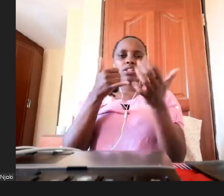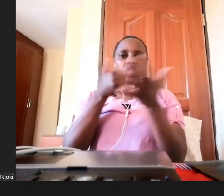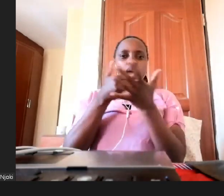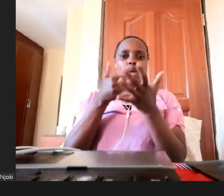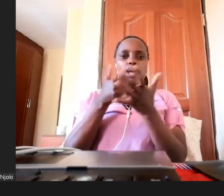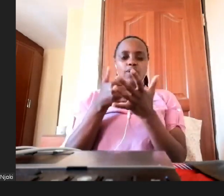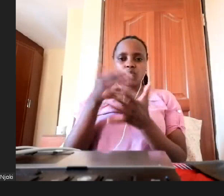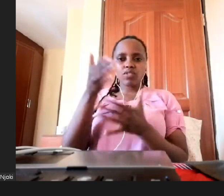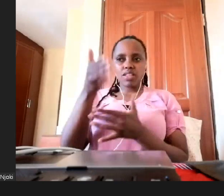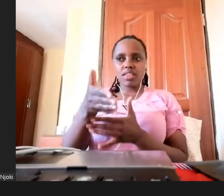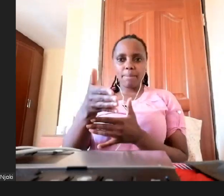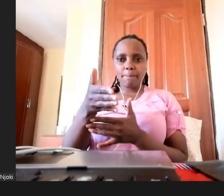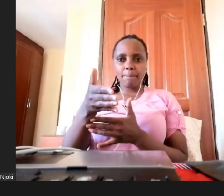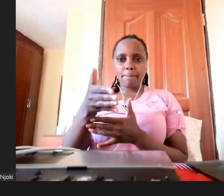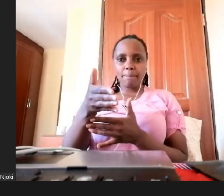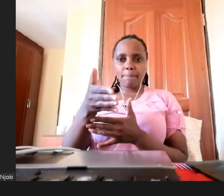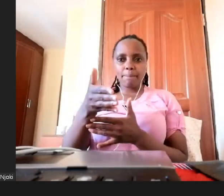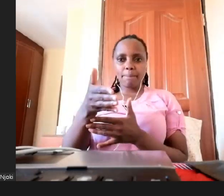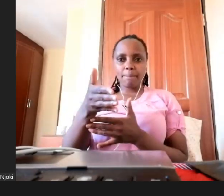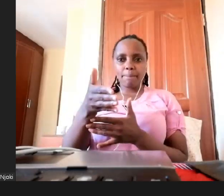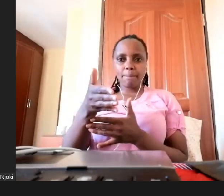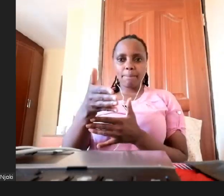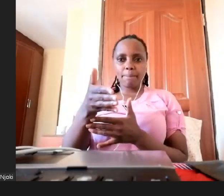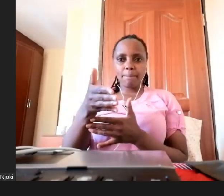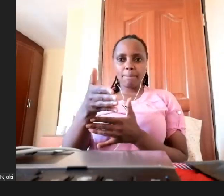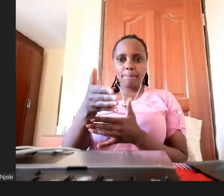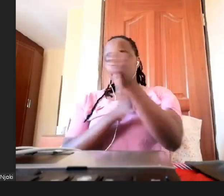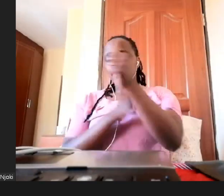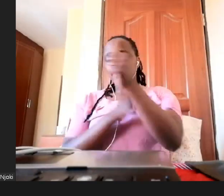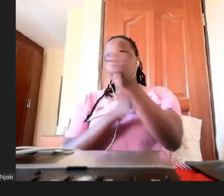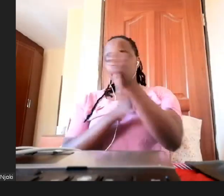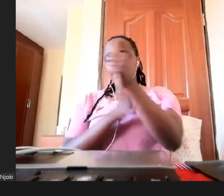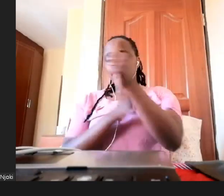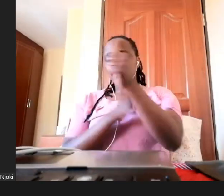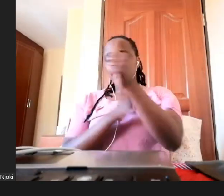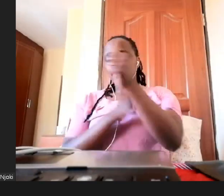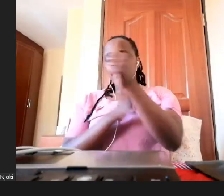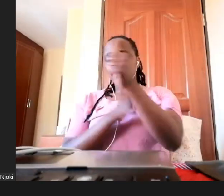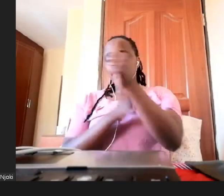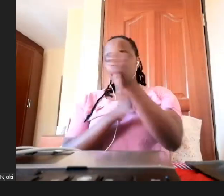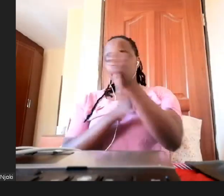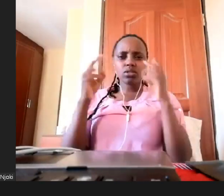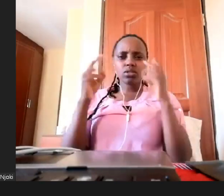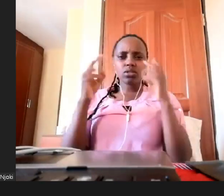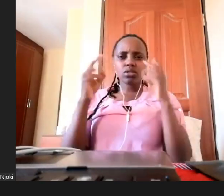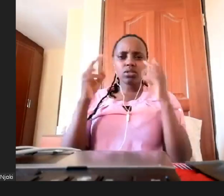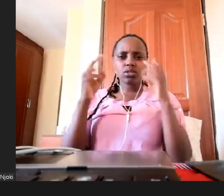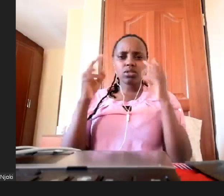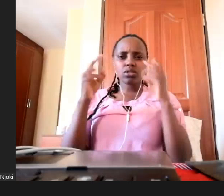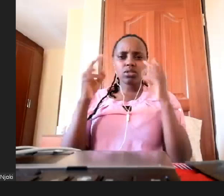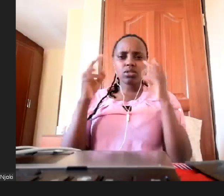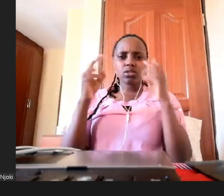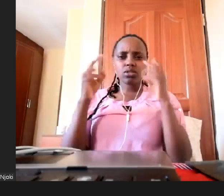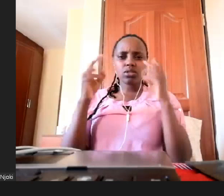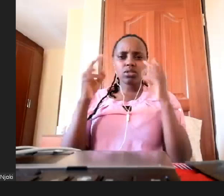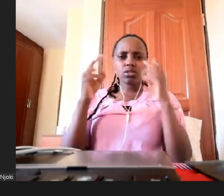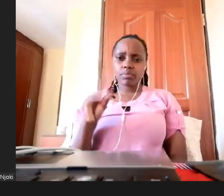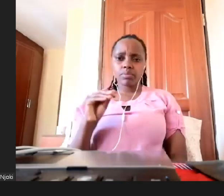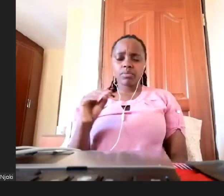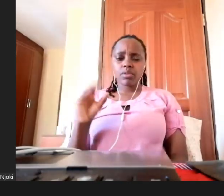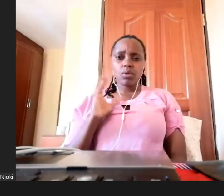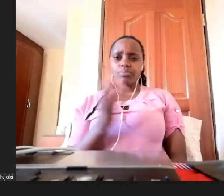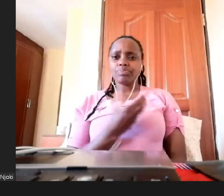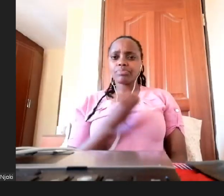in producing the complementary reports, we don't see them within the work of the African Committee of Experts. Of course, they